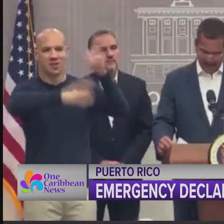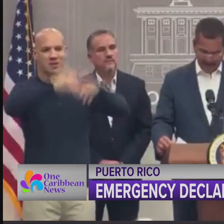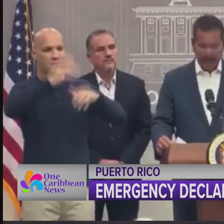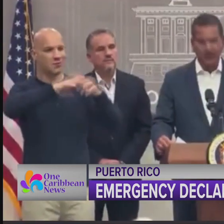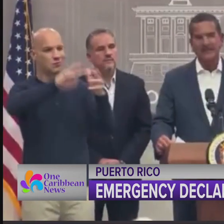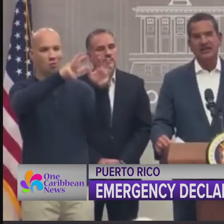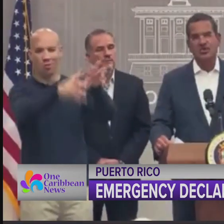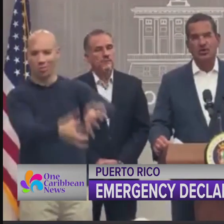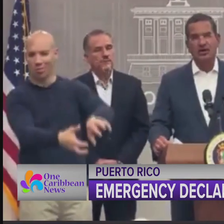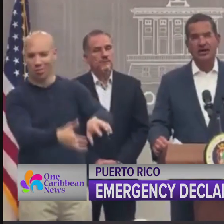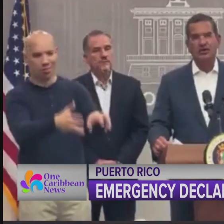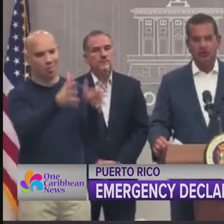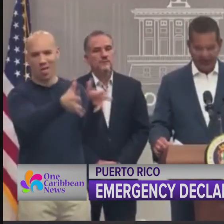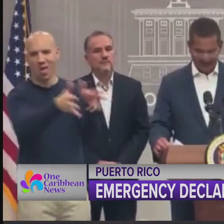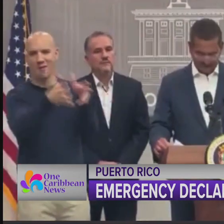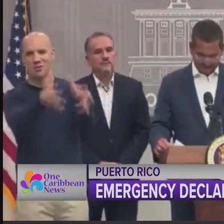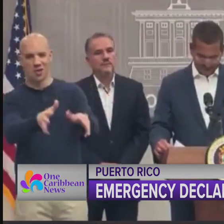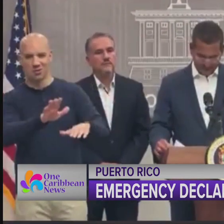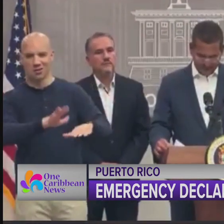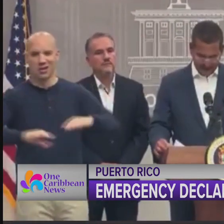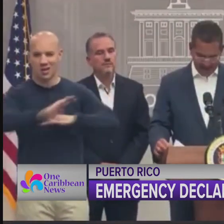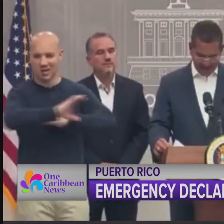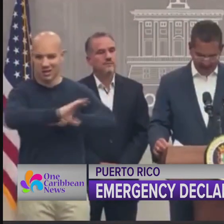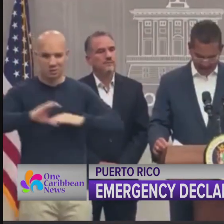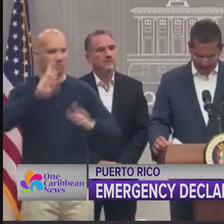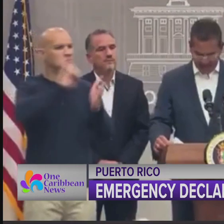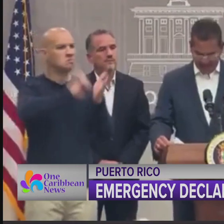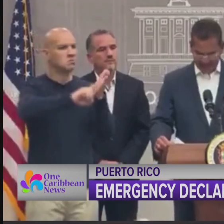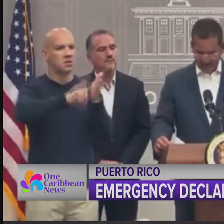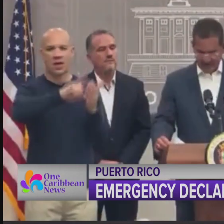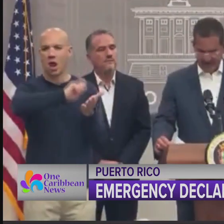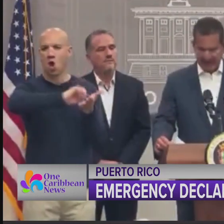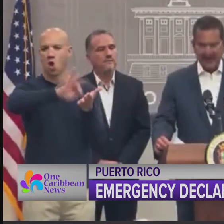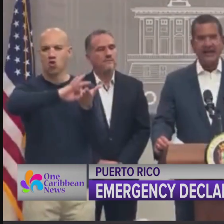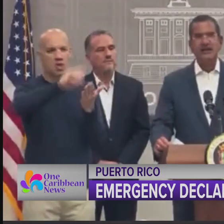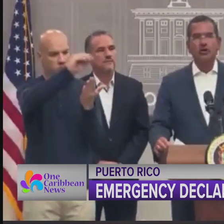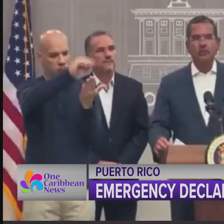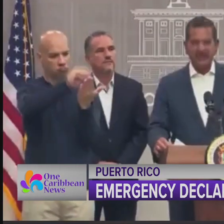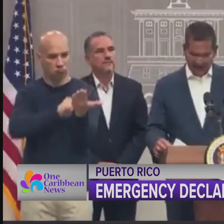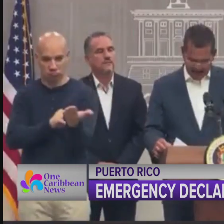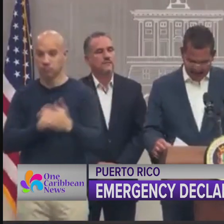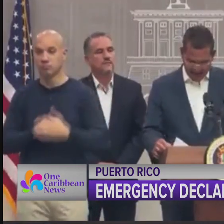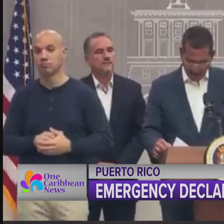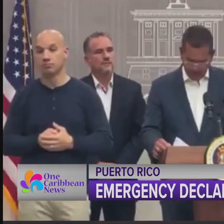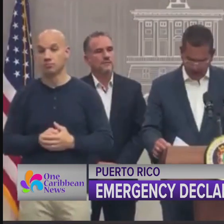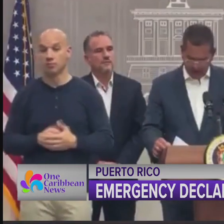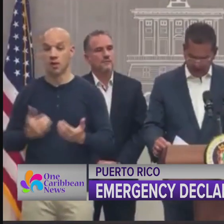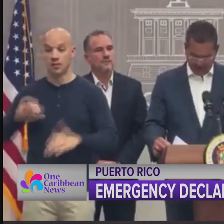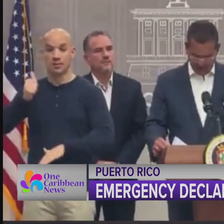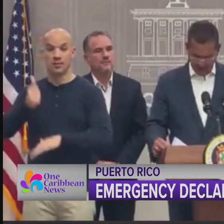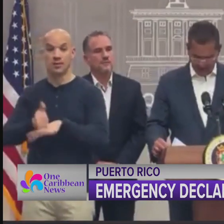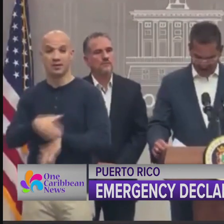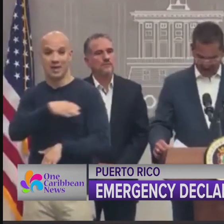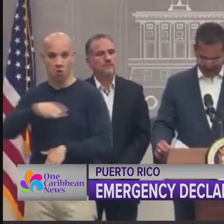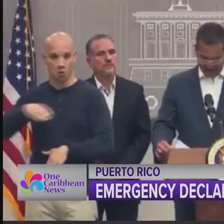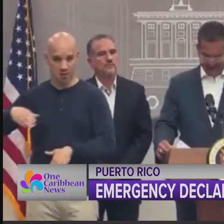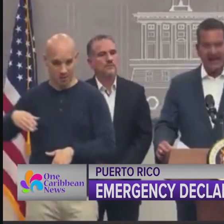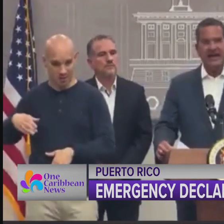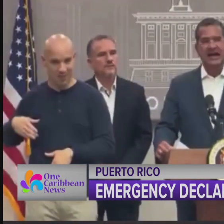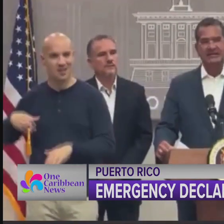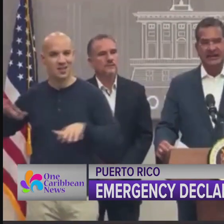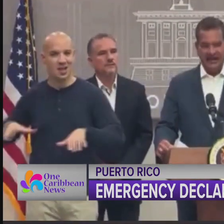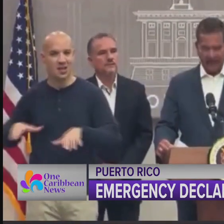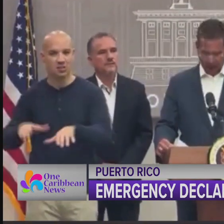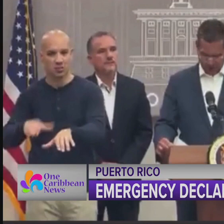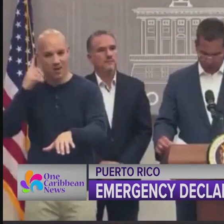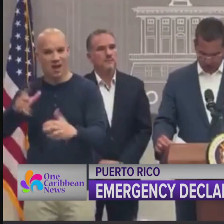year 2000. Puerto Rico has about 1,121 kilometers of coastline, which includes